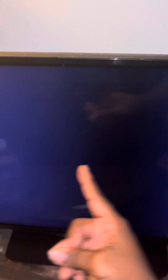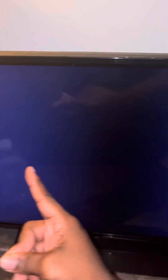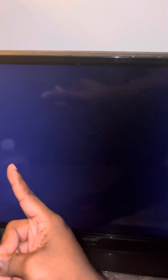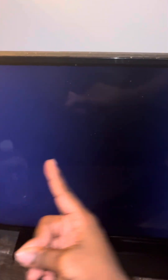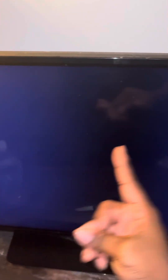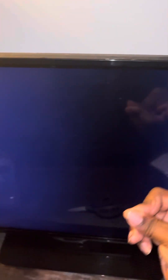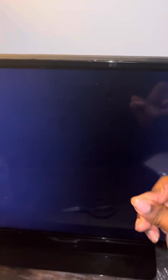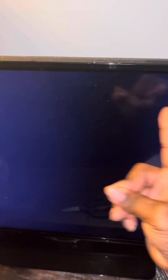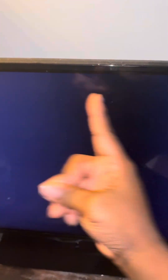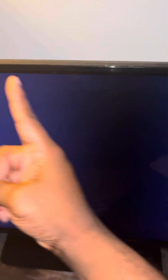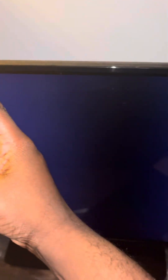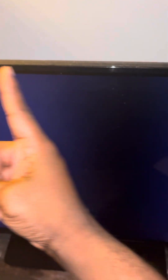Z,